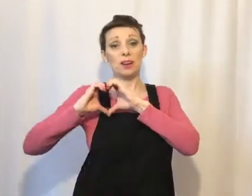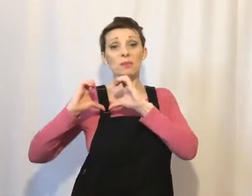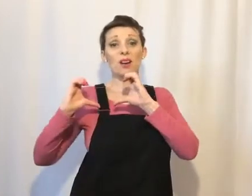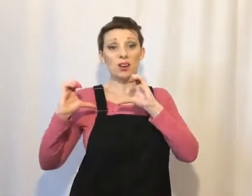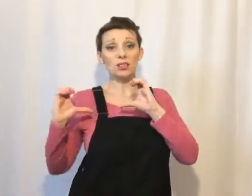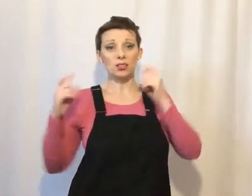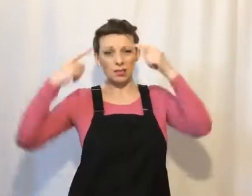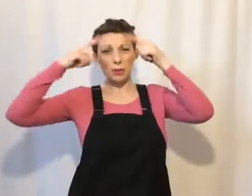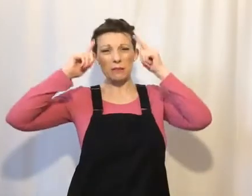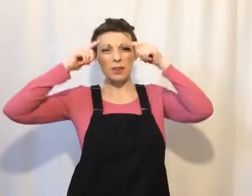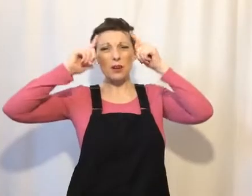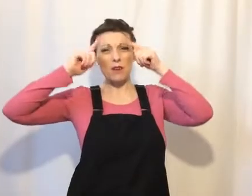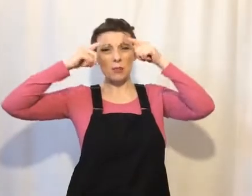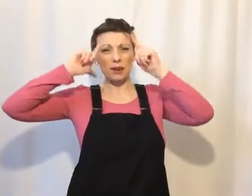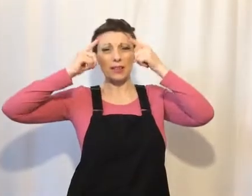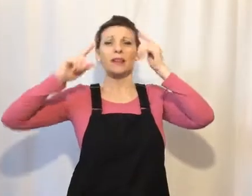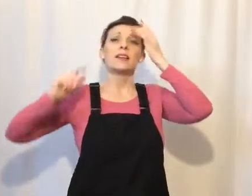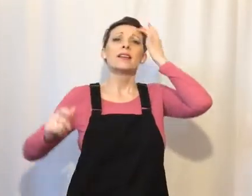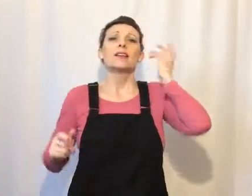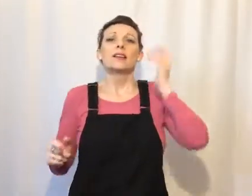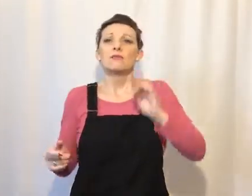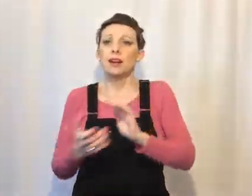my heart into. It's a little bit of eyebrows there. Right,